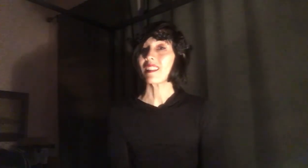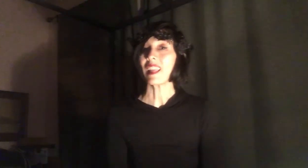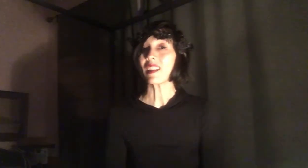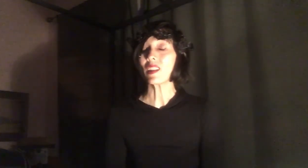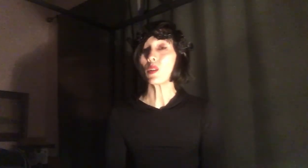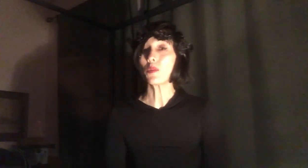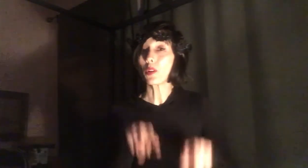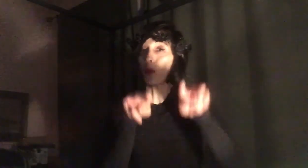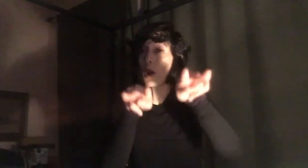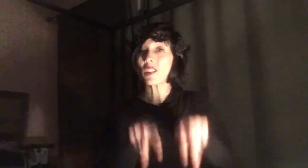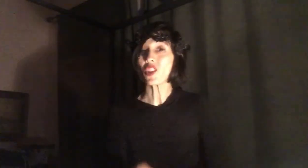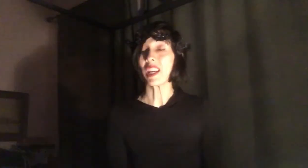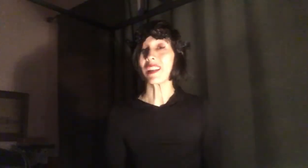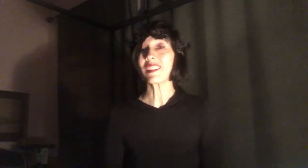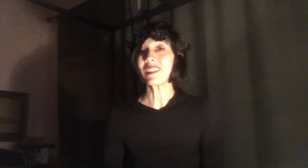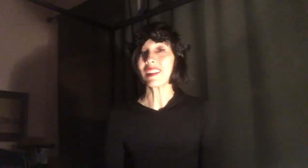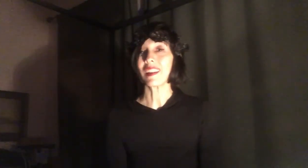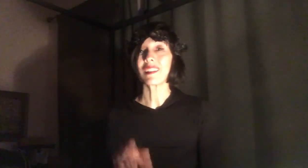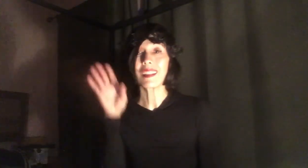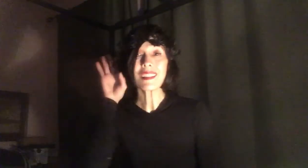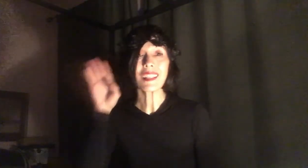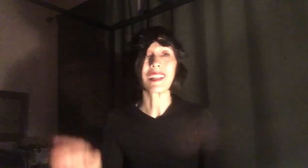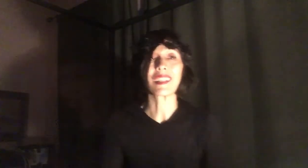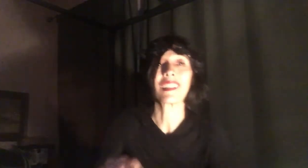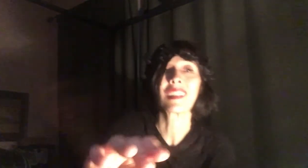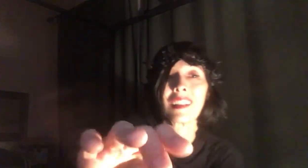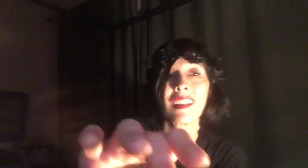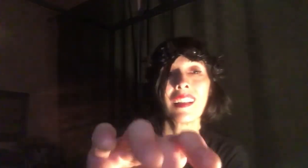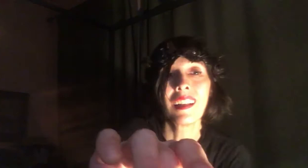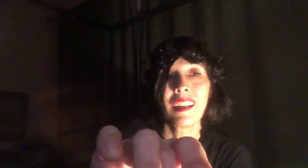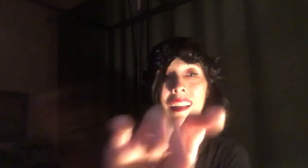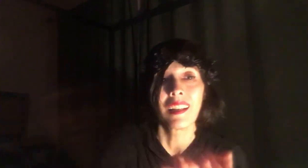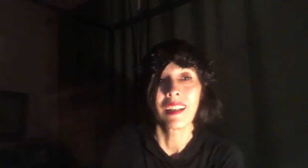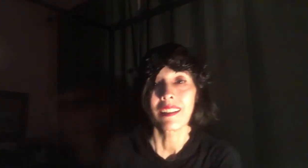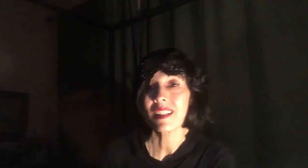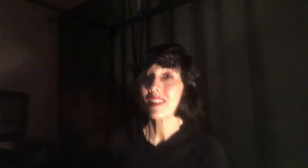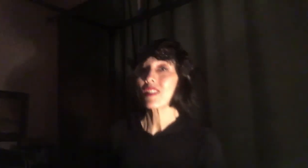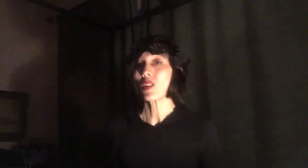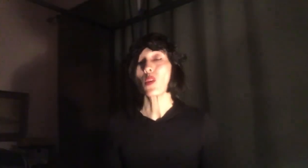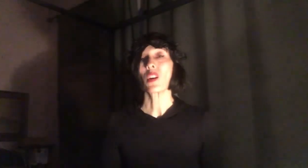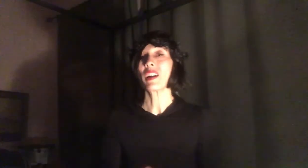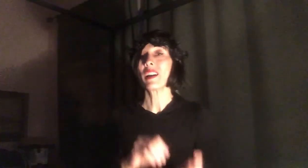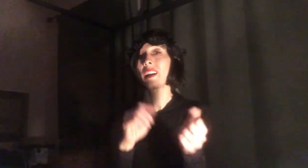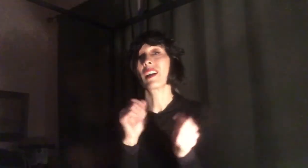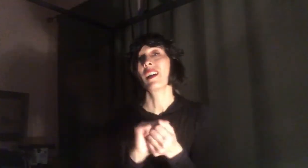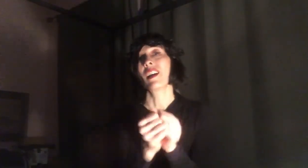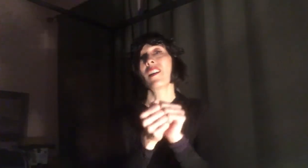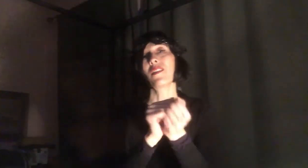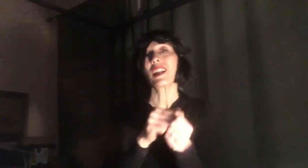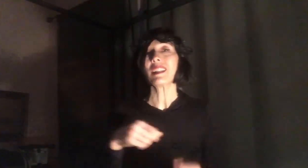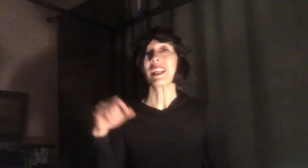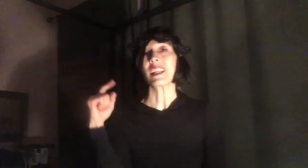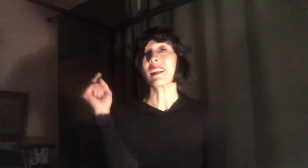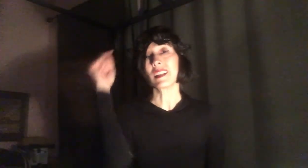Thank you for watching and listening. This is your friendly and